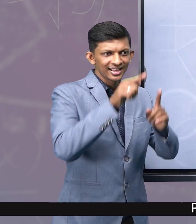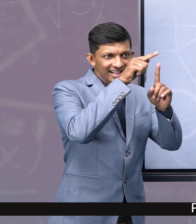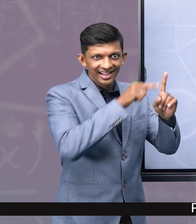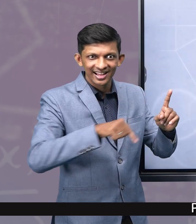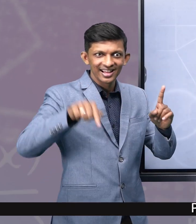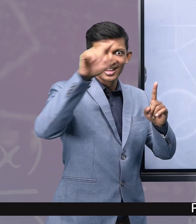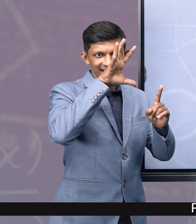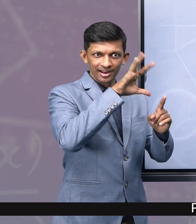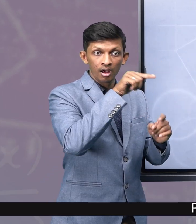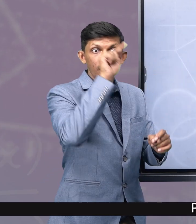Properties of circle.